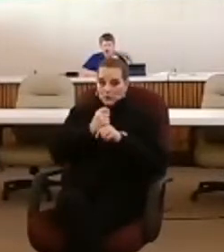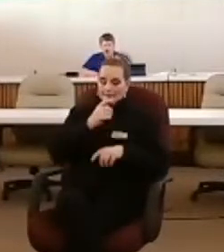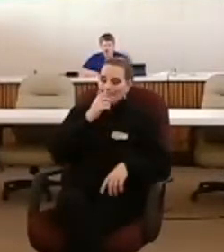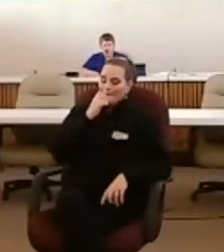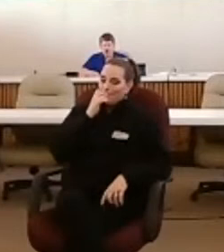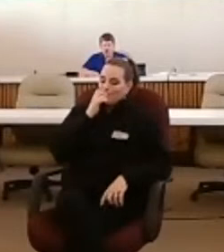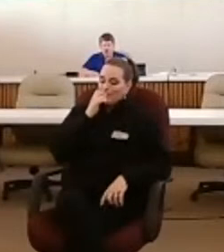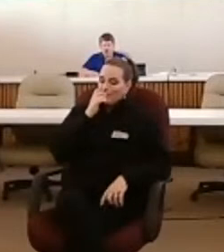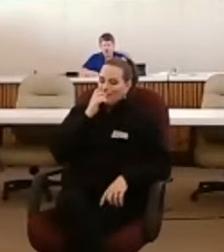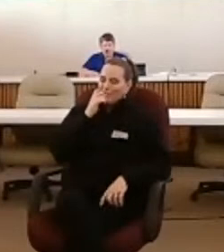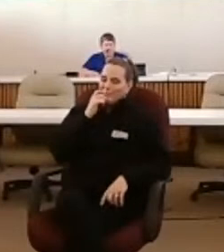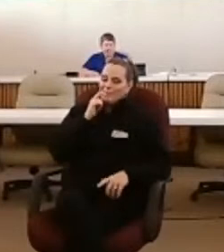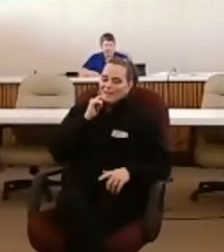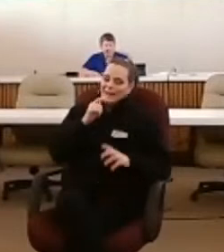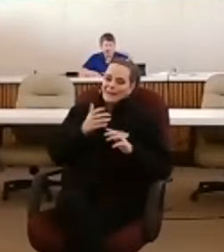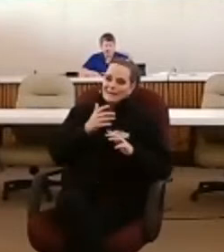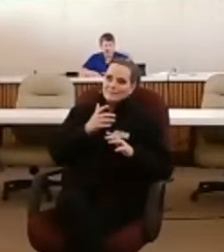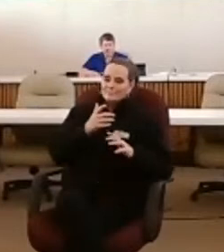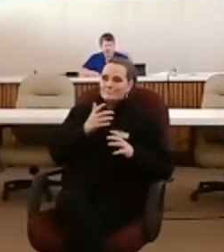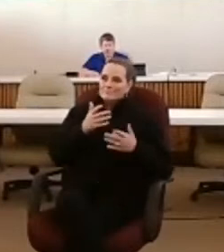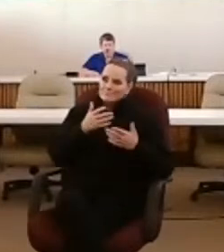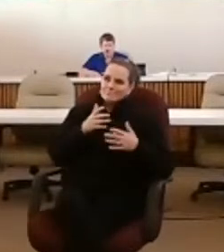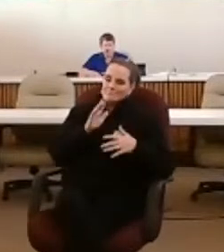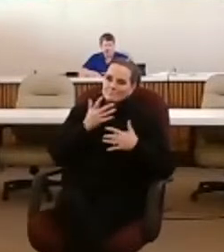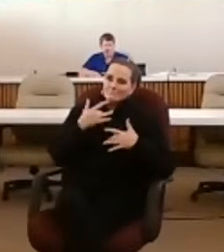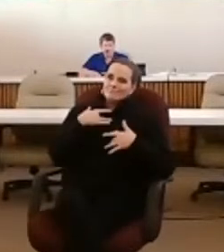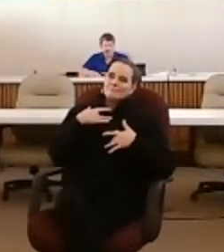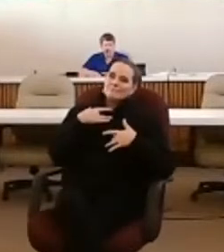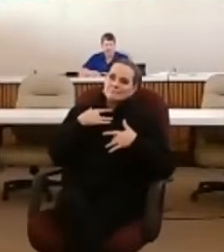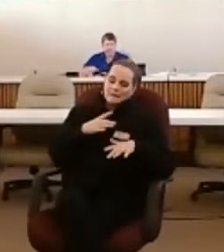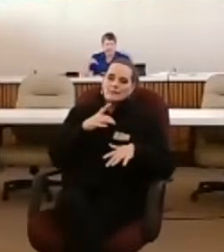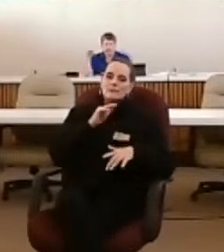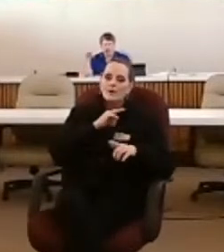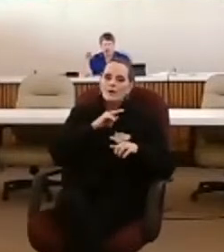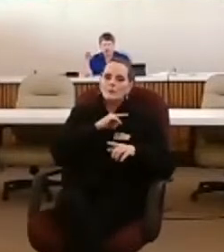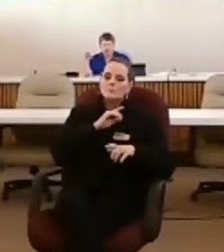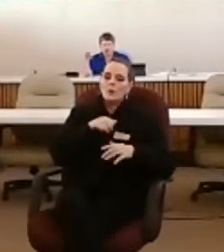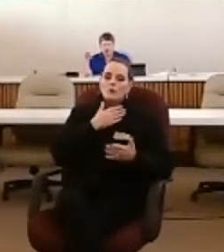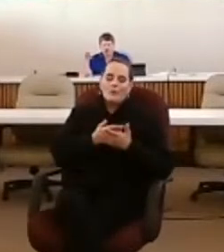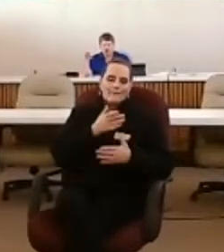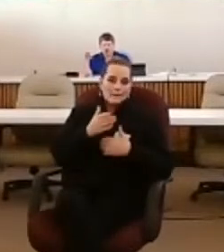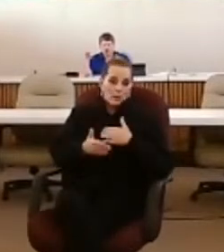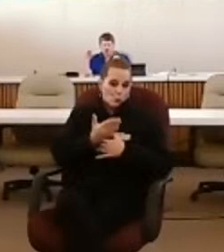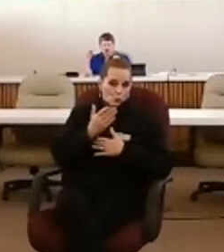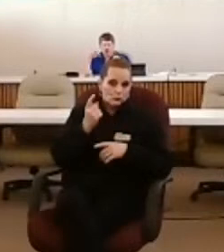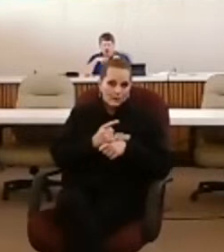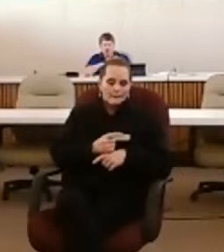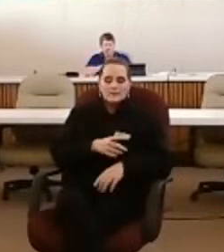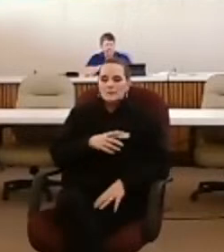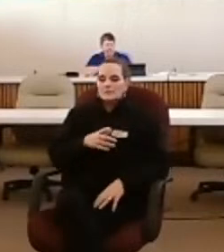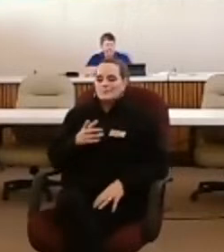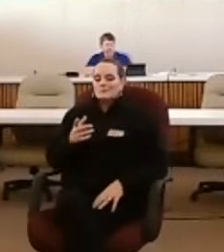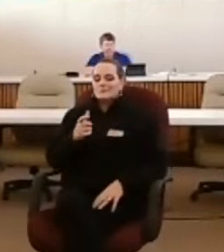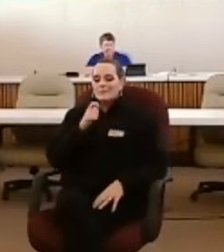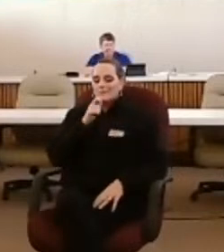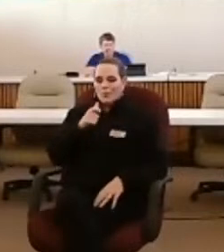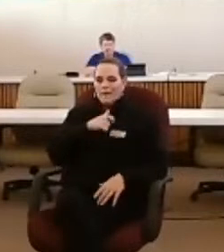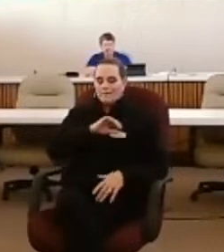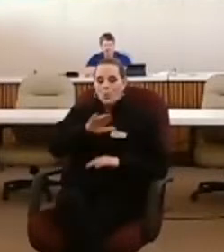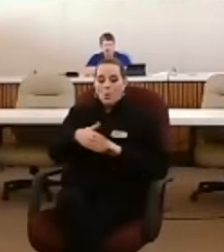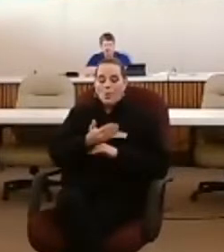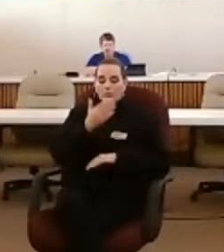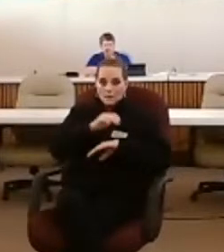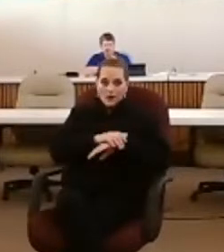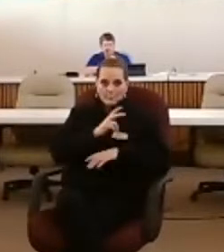when they typically come through, not always, but they're usually there in the morning. And so if there's no overnight parking for most